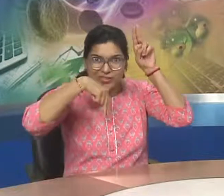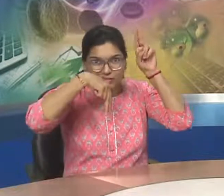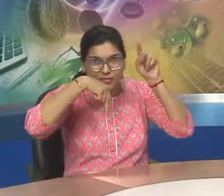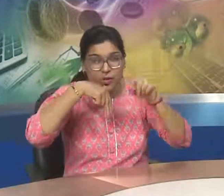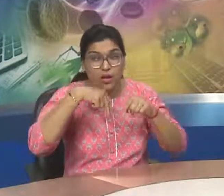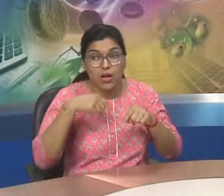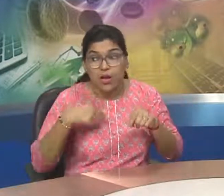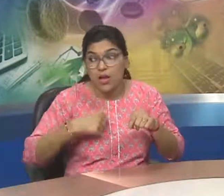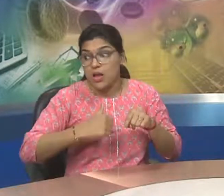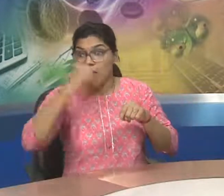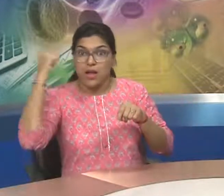for